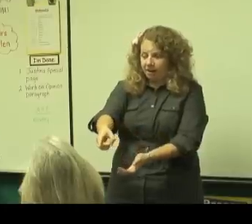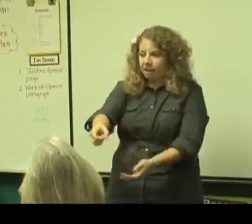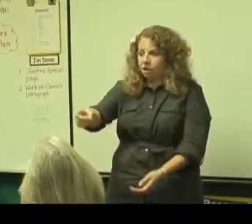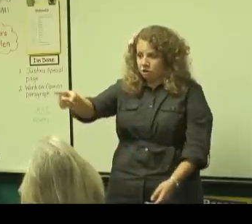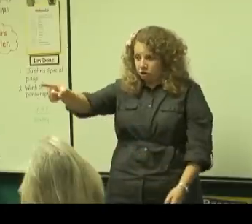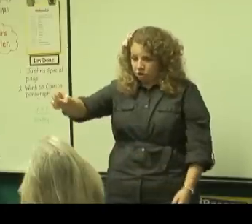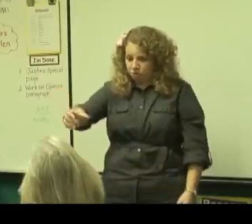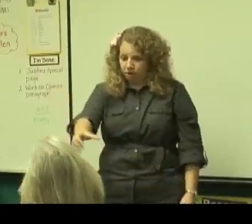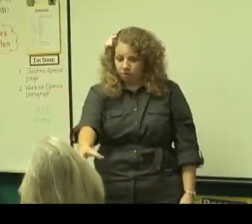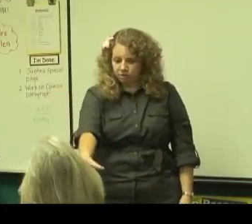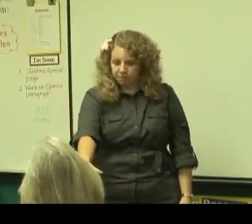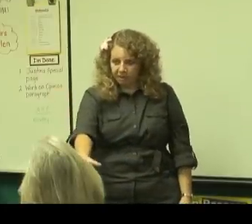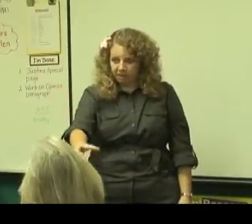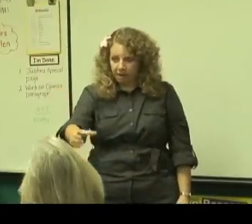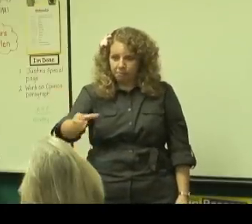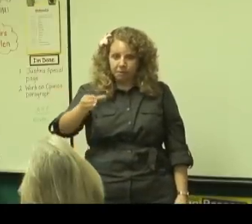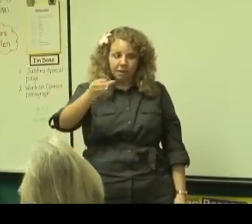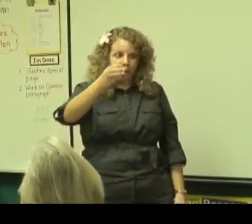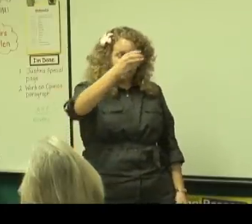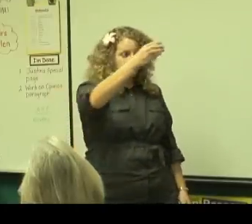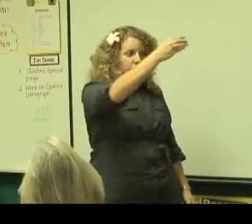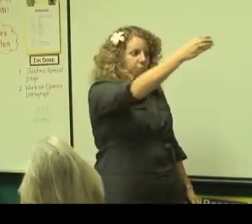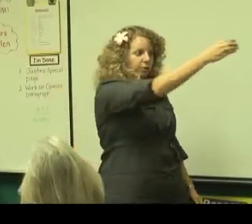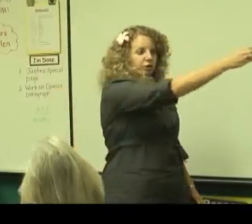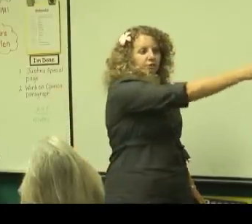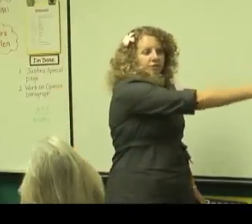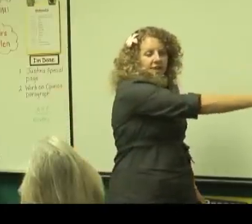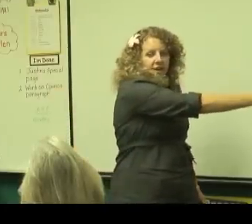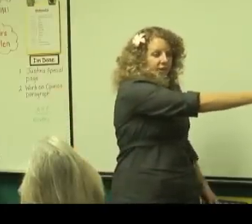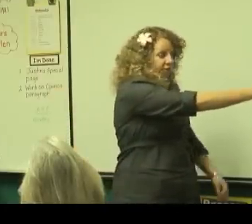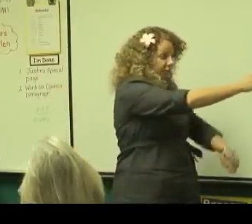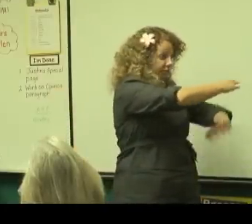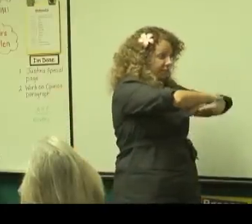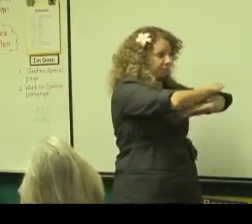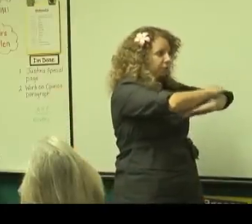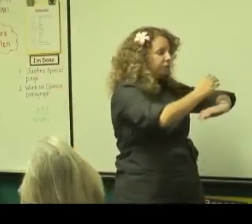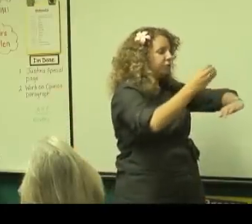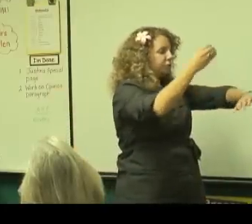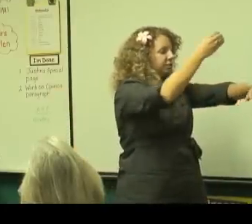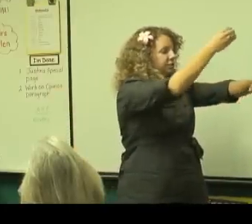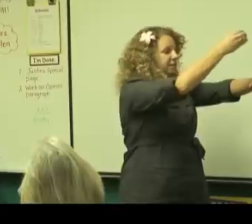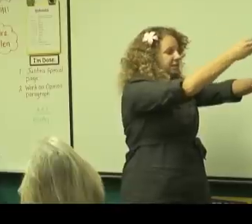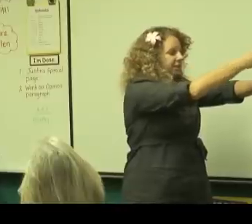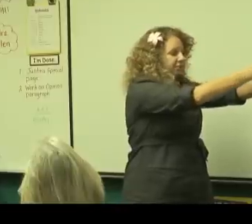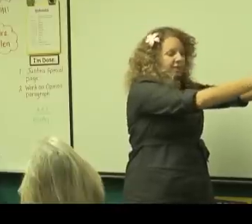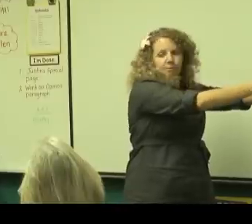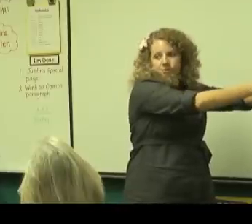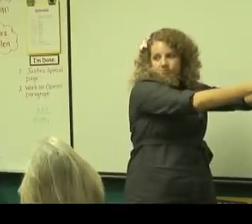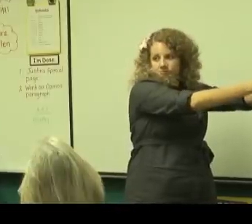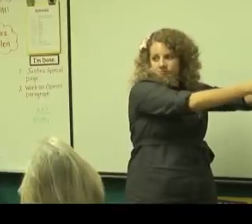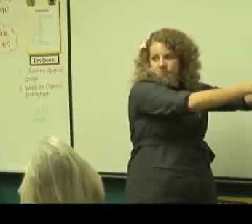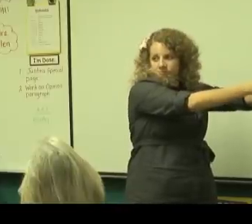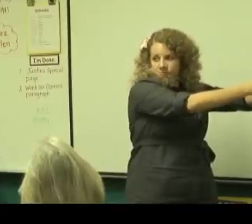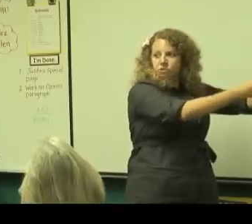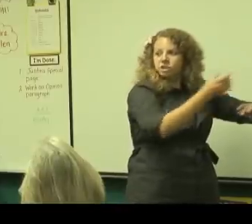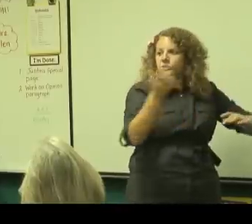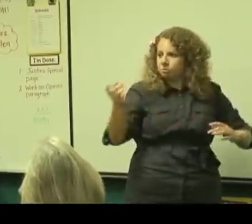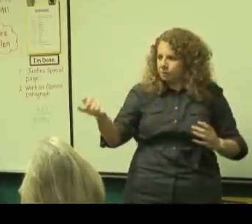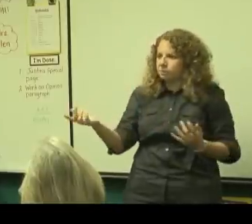okay, you are going to pick it up and go put it over there on the table. You're going to set it down the table. Then you would be able to